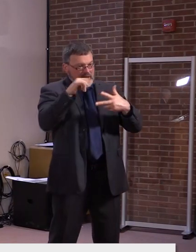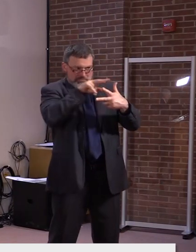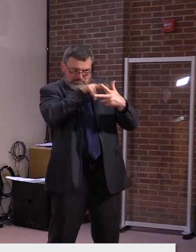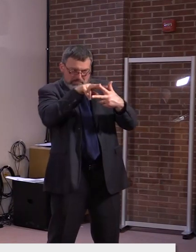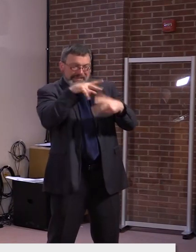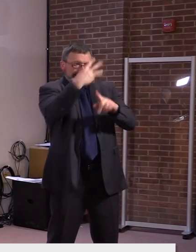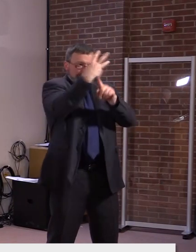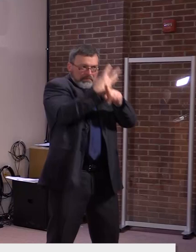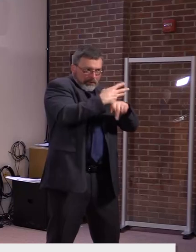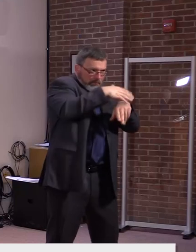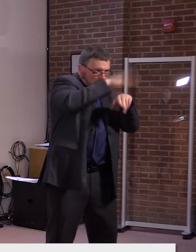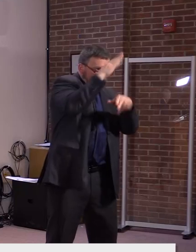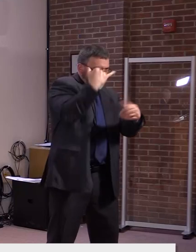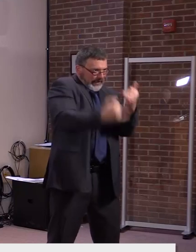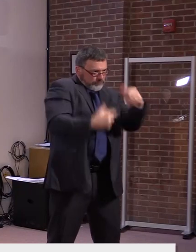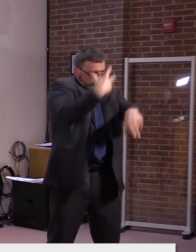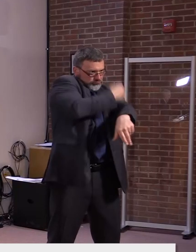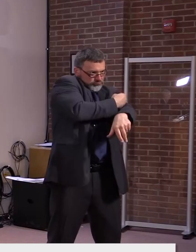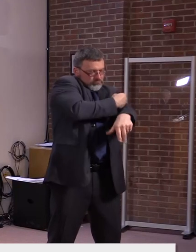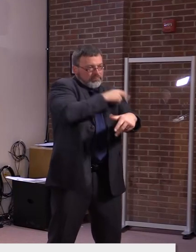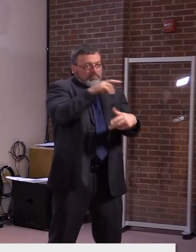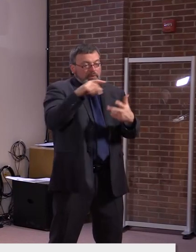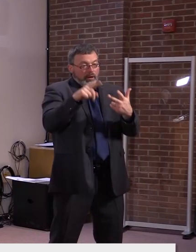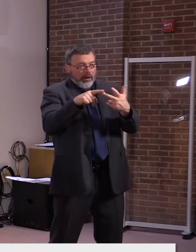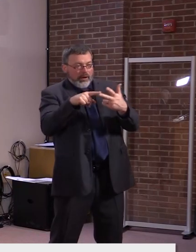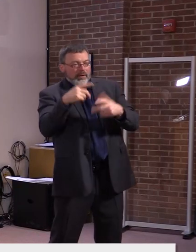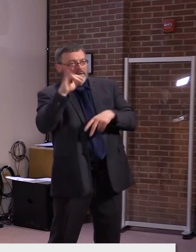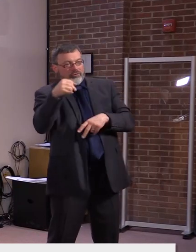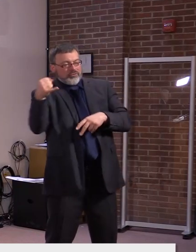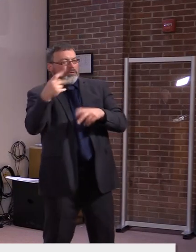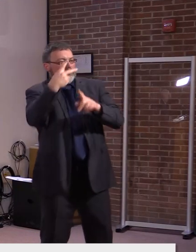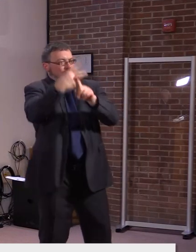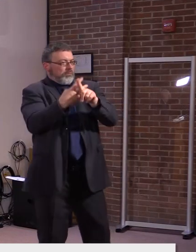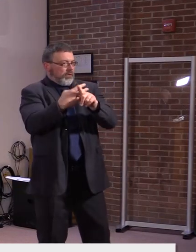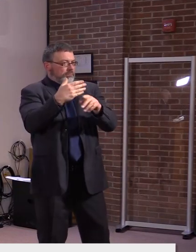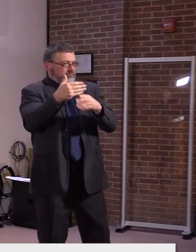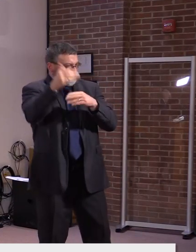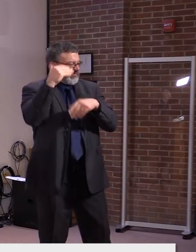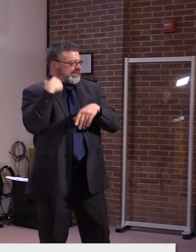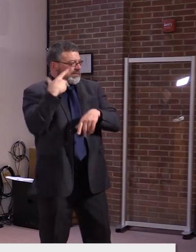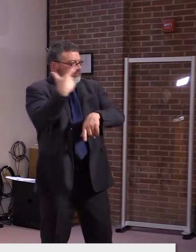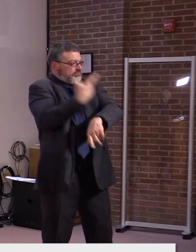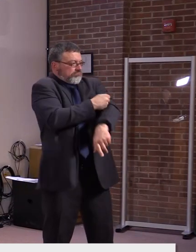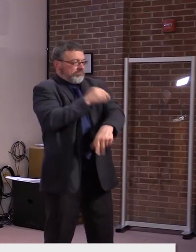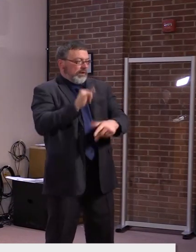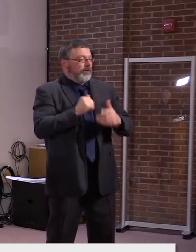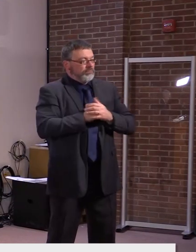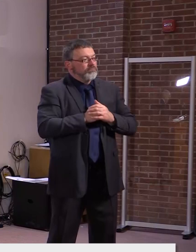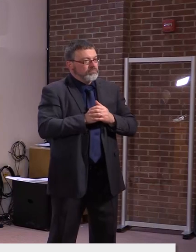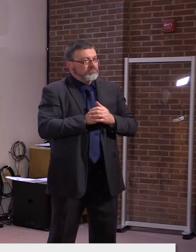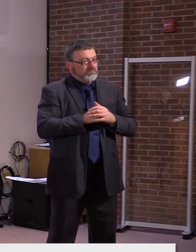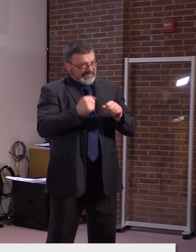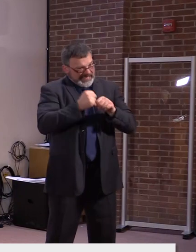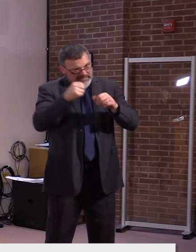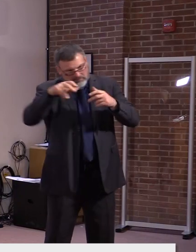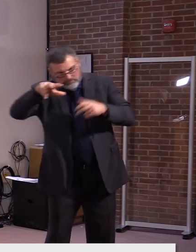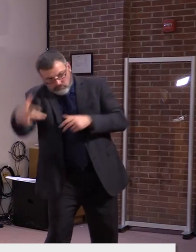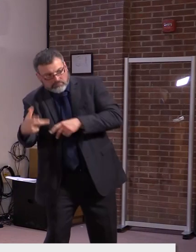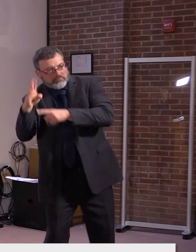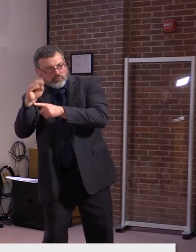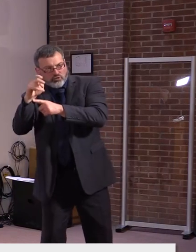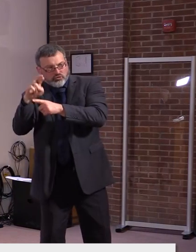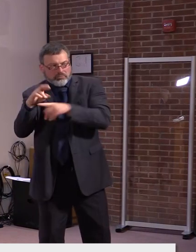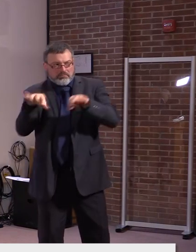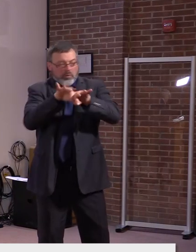booster. In the case of Johnson & Johnson, it only needs to be 2 months since their shot. But we